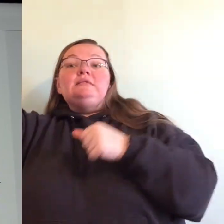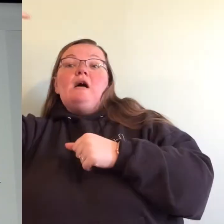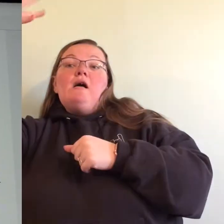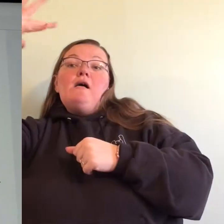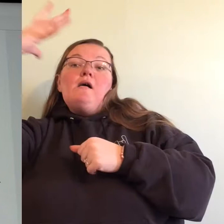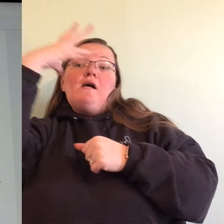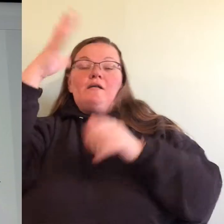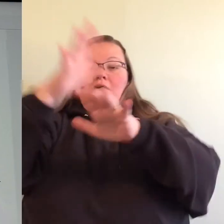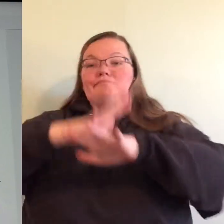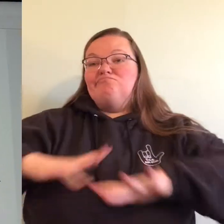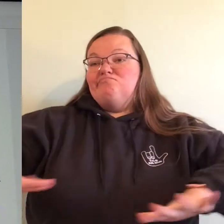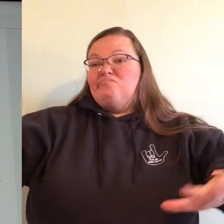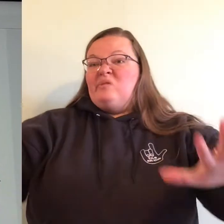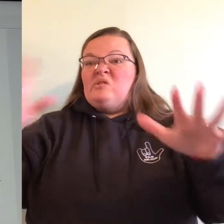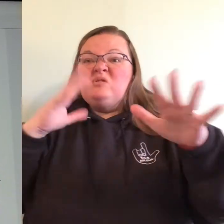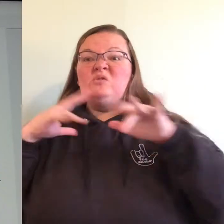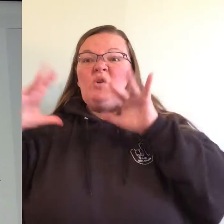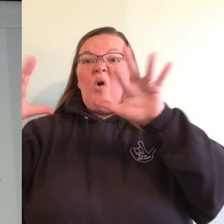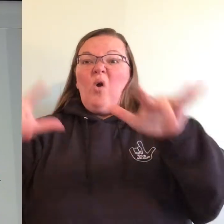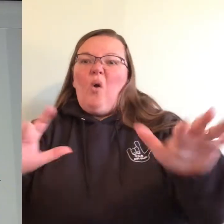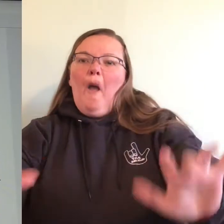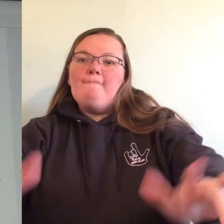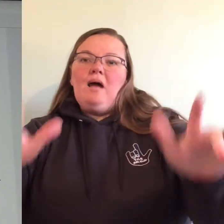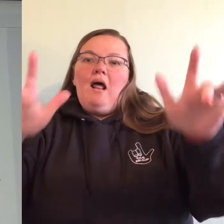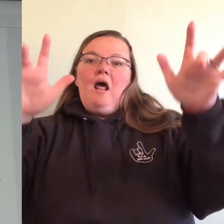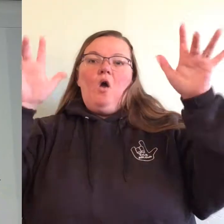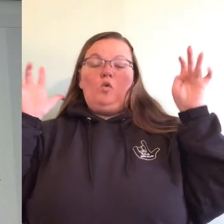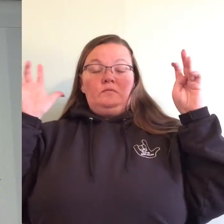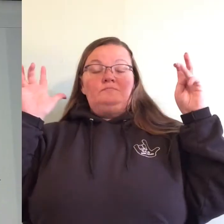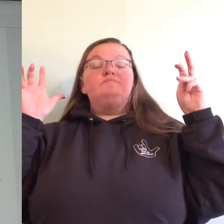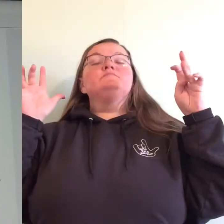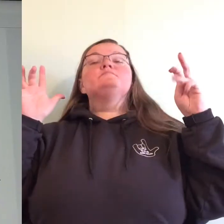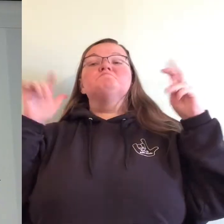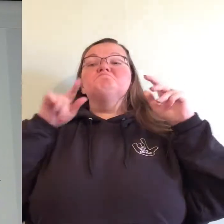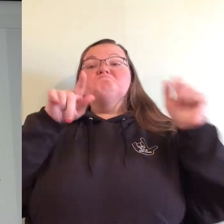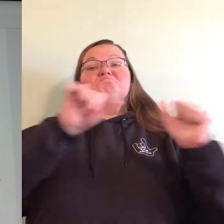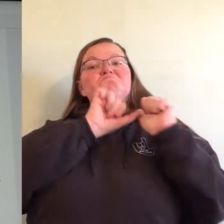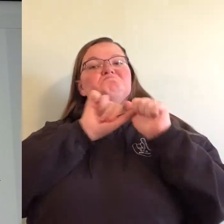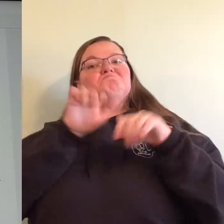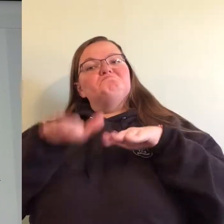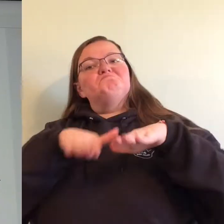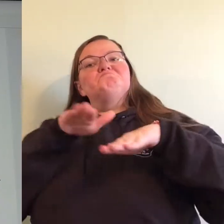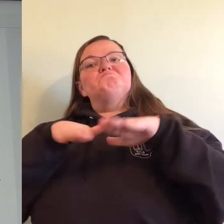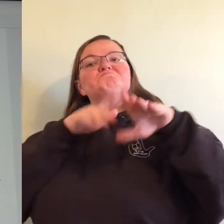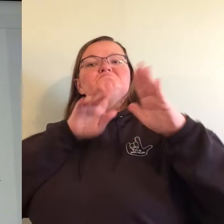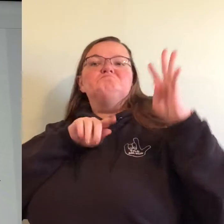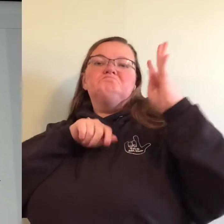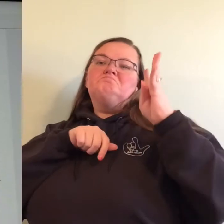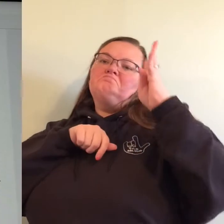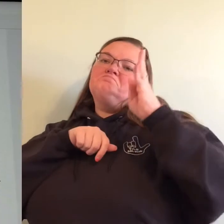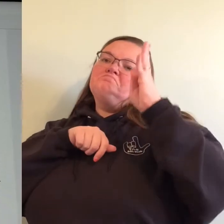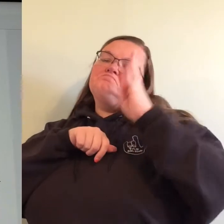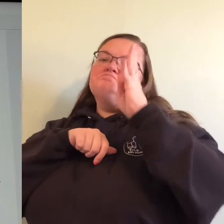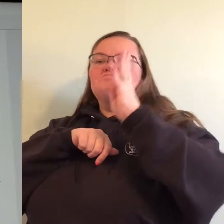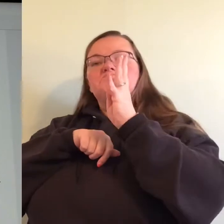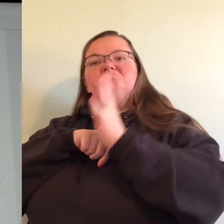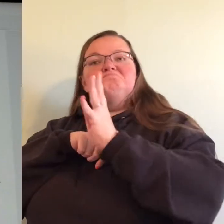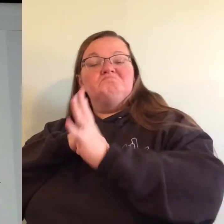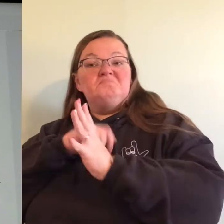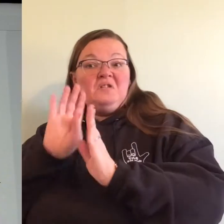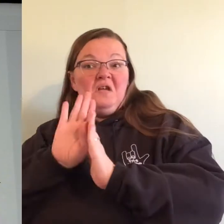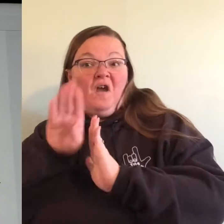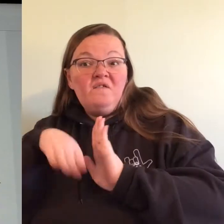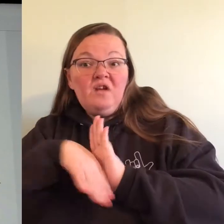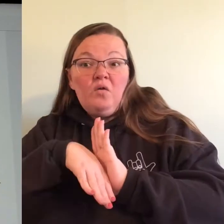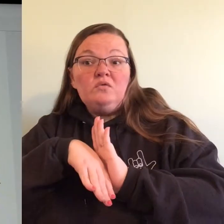and the snow all around them grew dazzlingly bright. They'd been traveling in this way for about a half an hour when the two girls